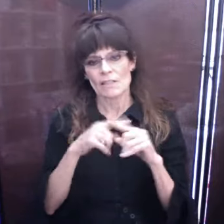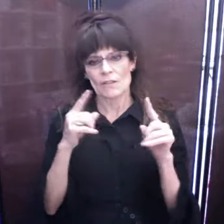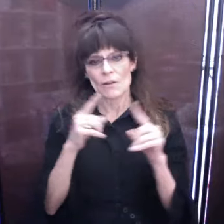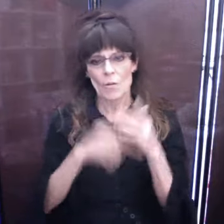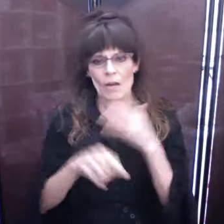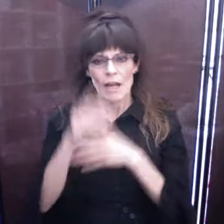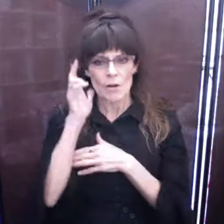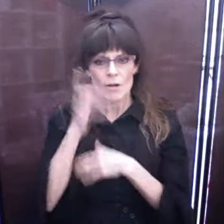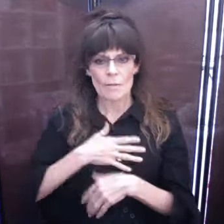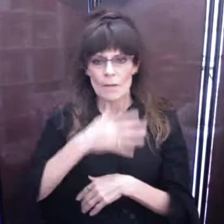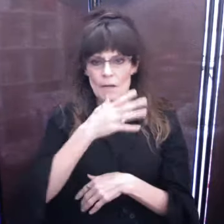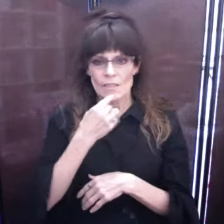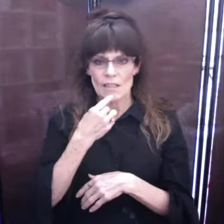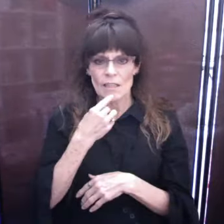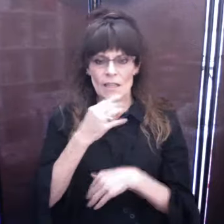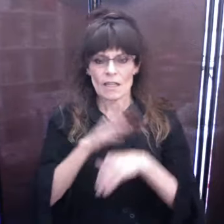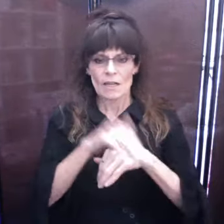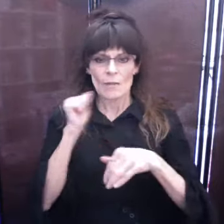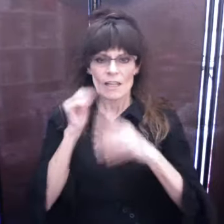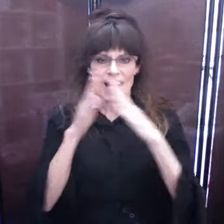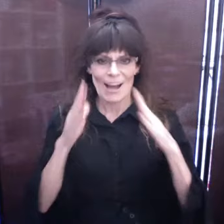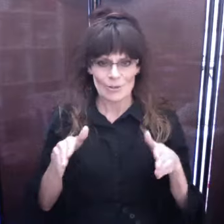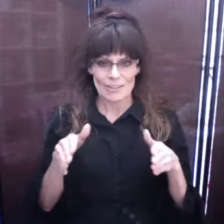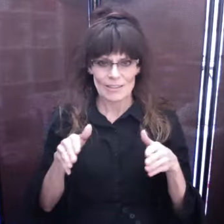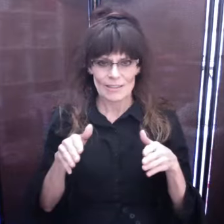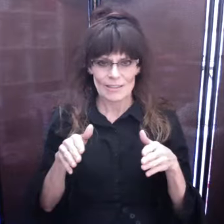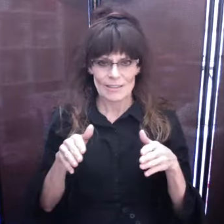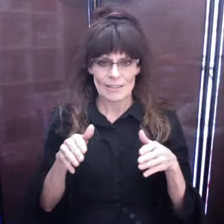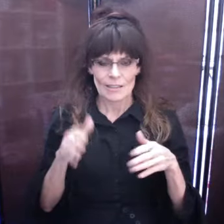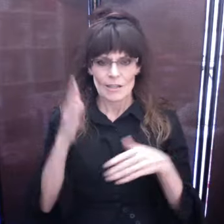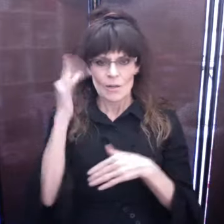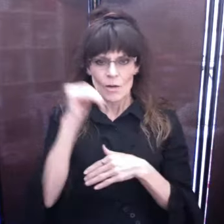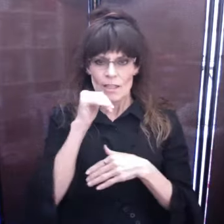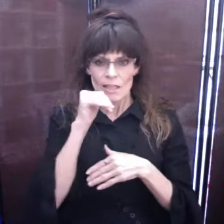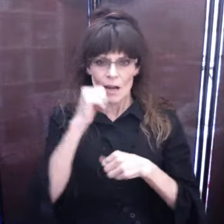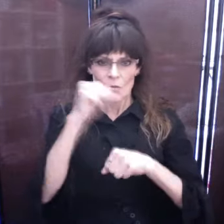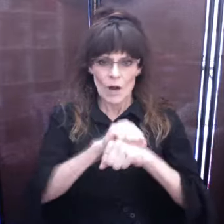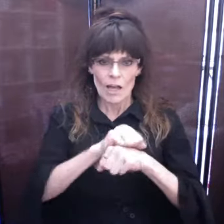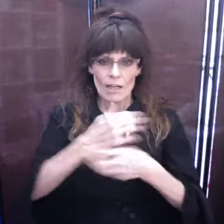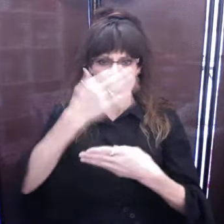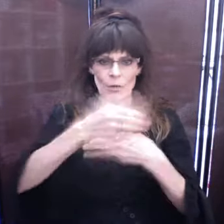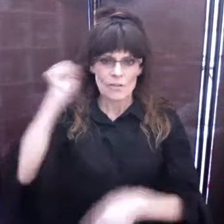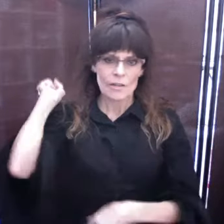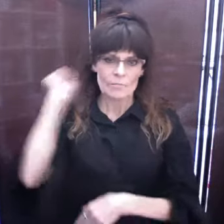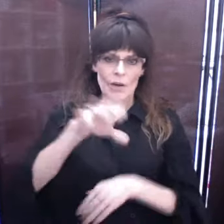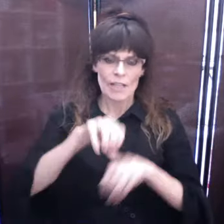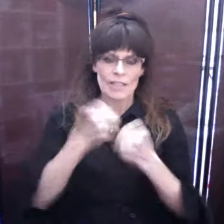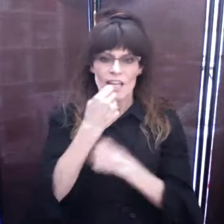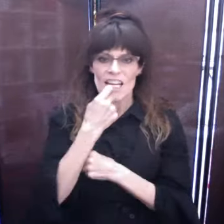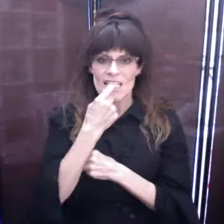guys, was, why don't you come on by the house this weekend? Why don't you take a rock and break the window? Why don't you go in through the window and